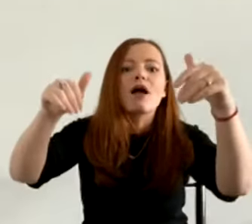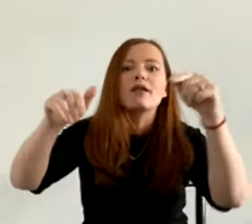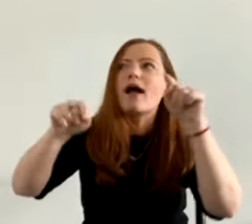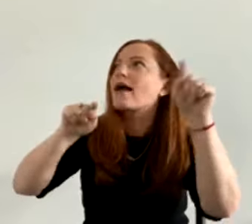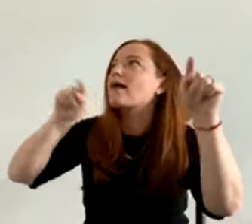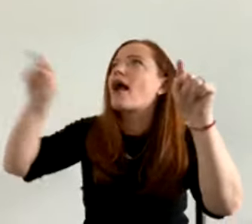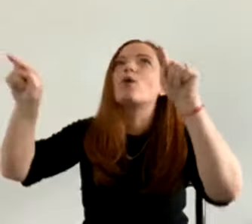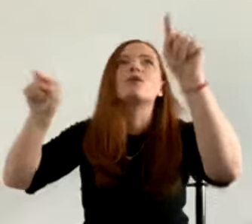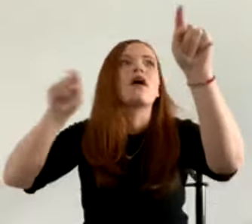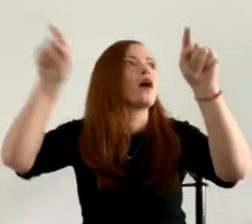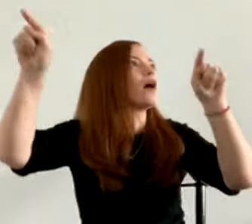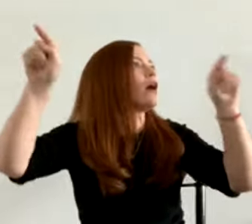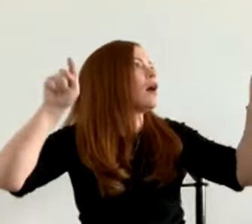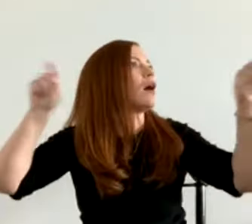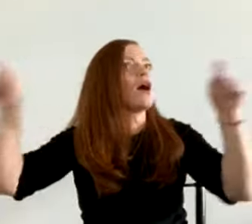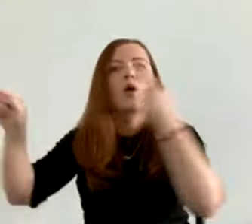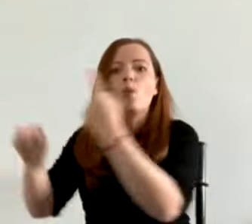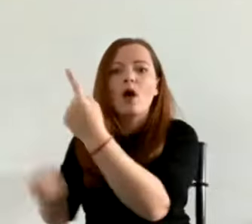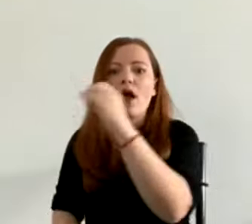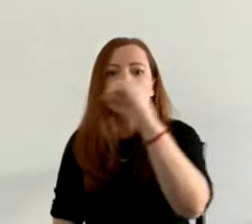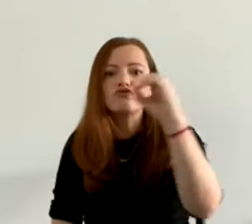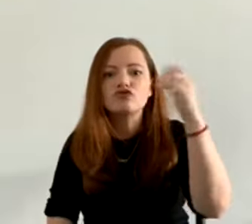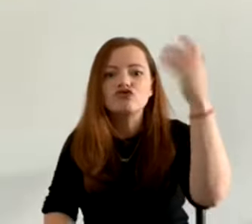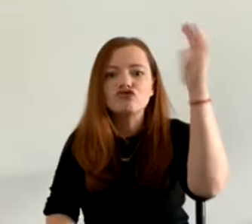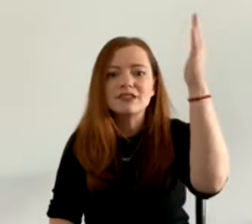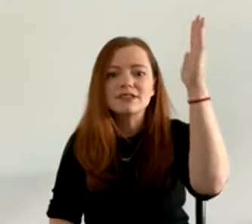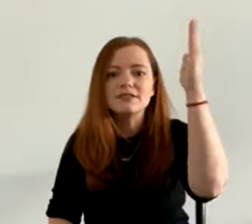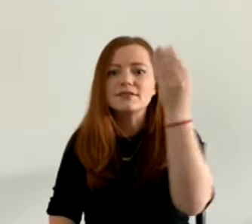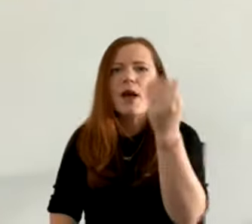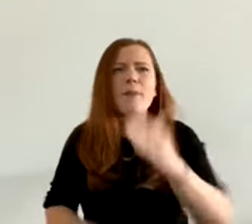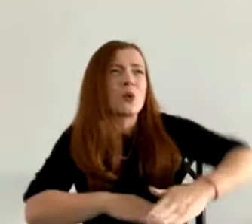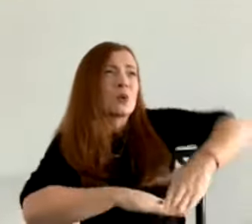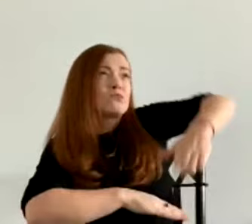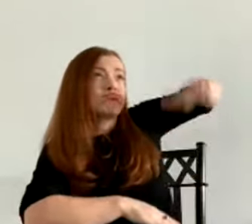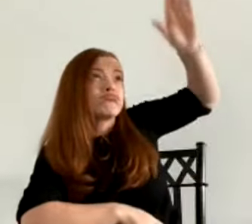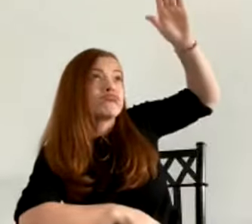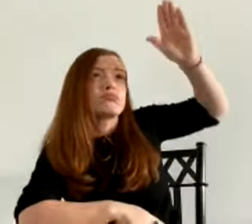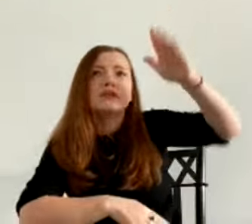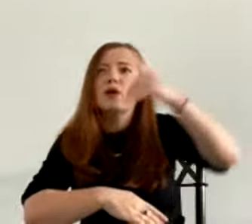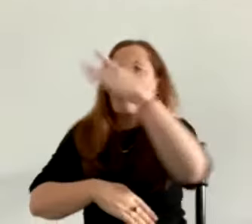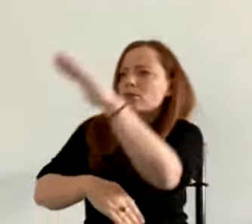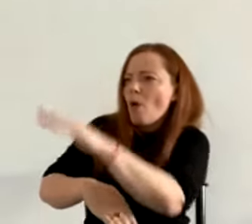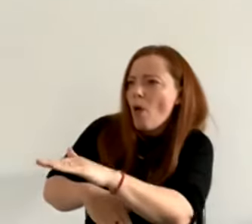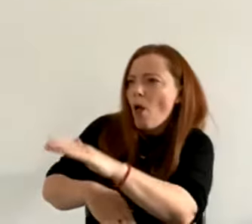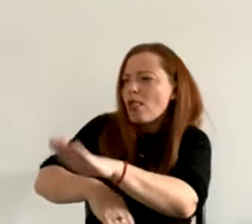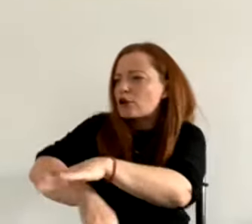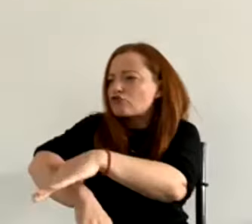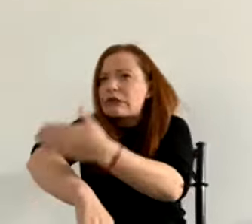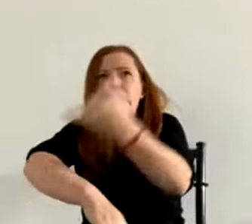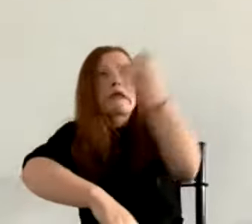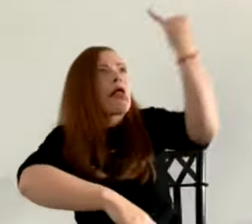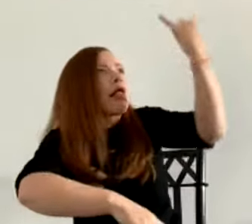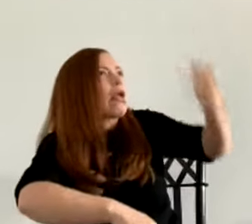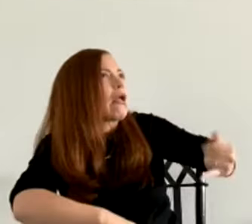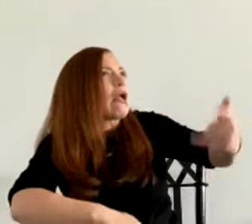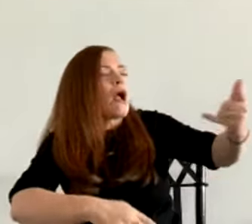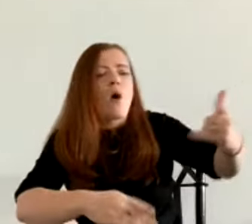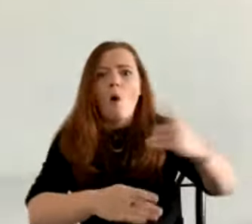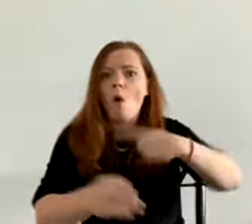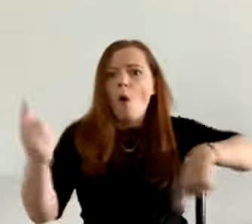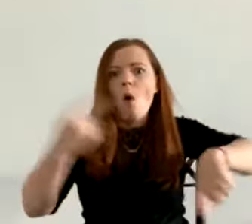trees. Some are tall, some are small, some are green, others lean. All strong,